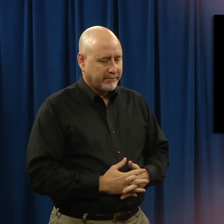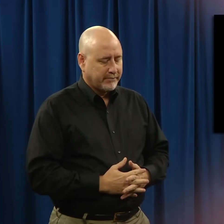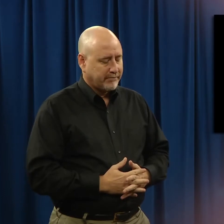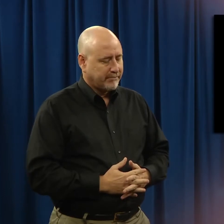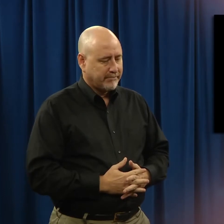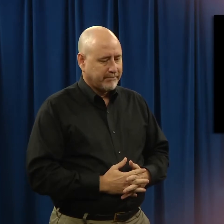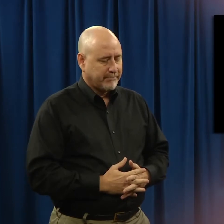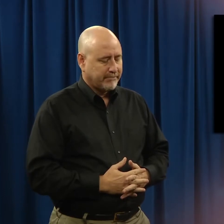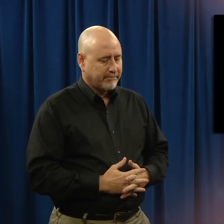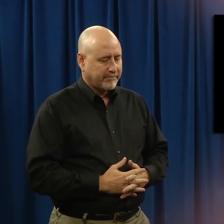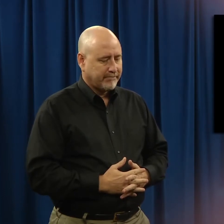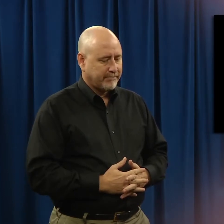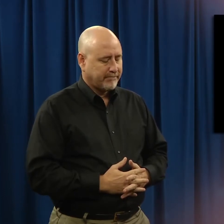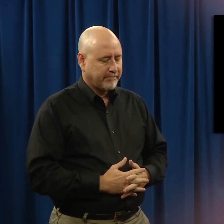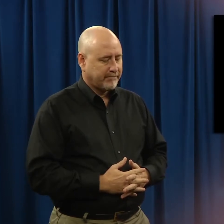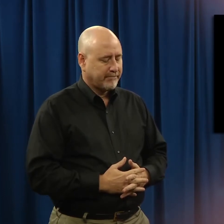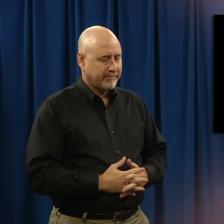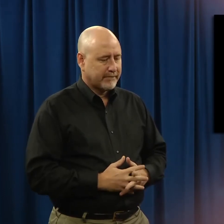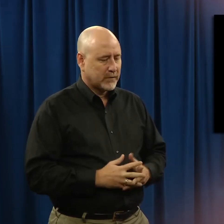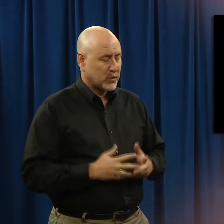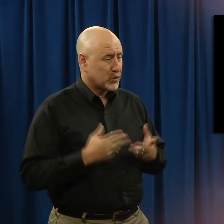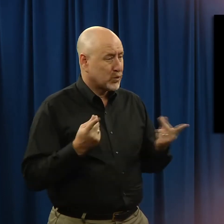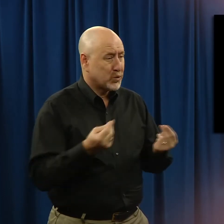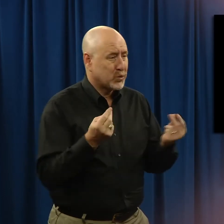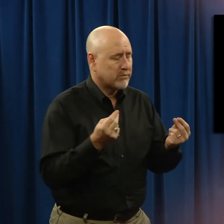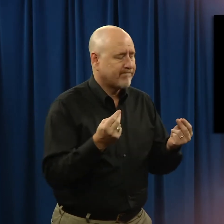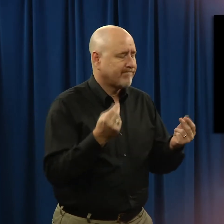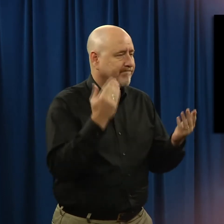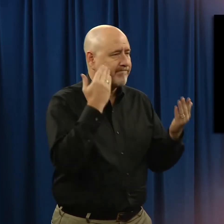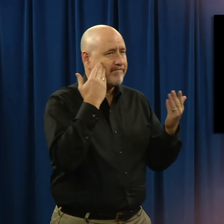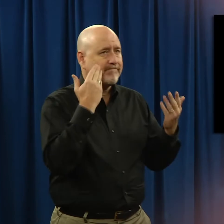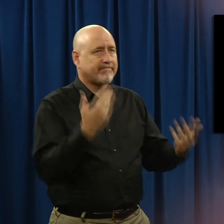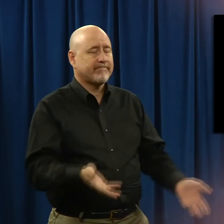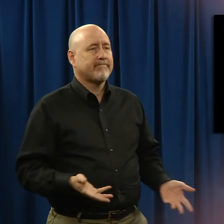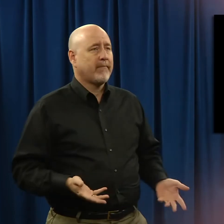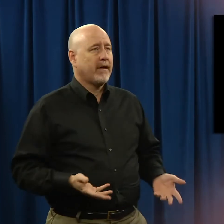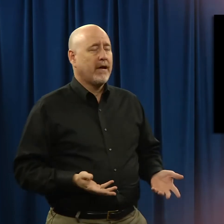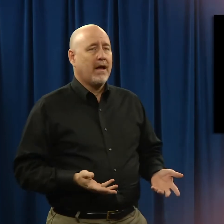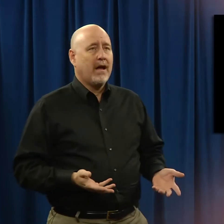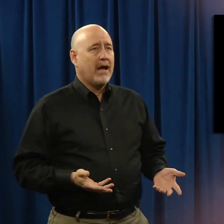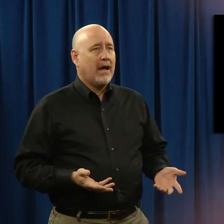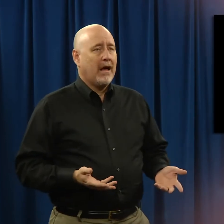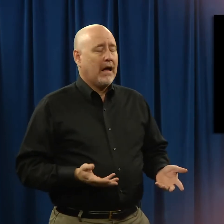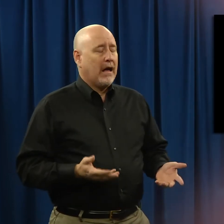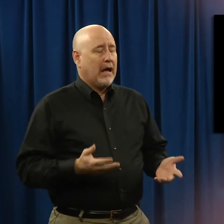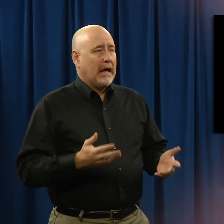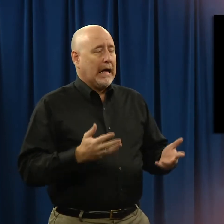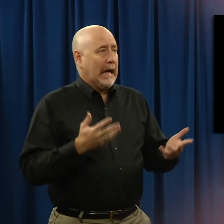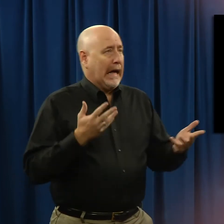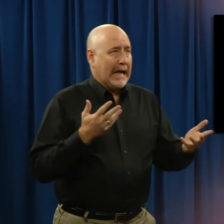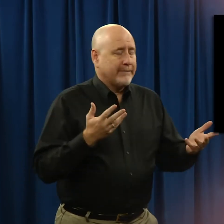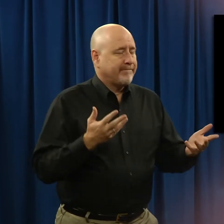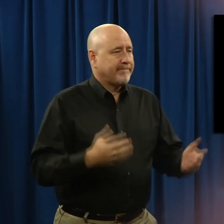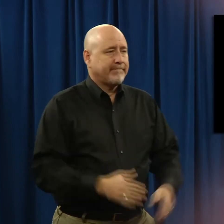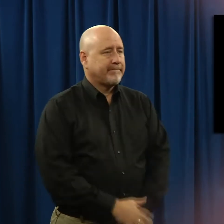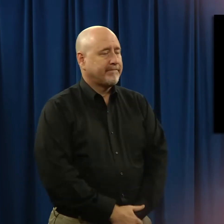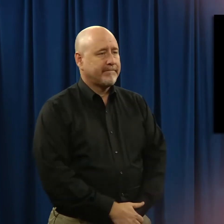I didn't know what to do. I had no idea.